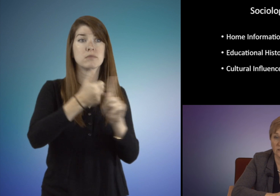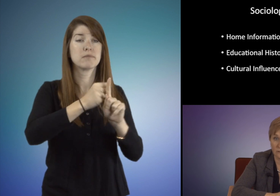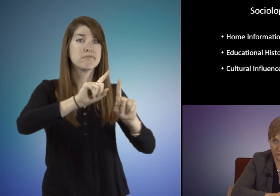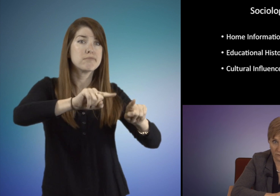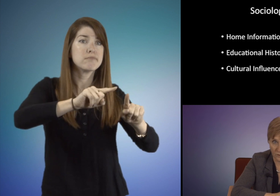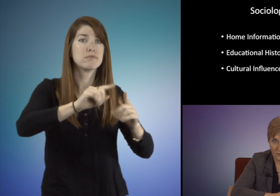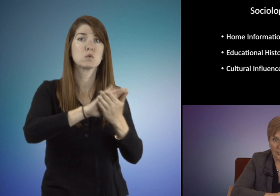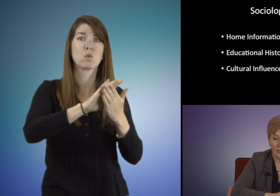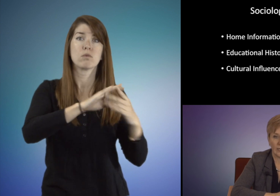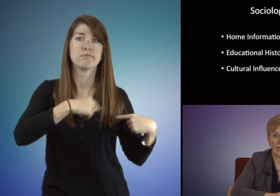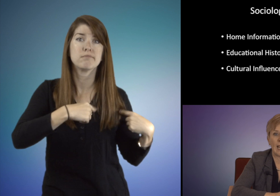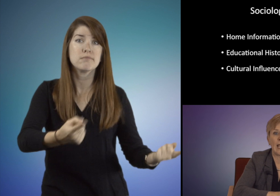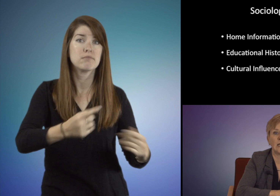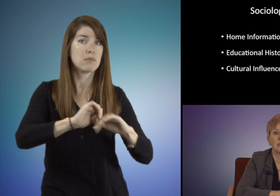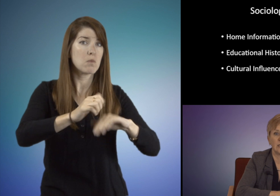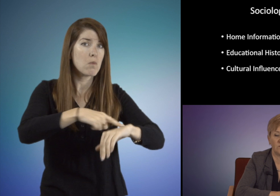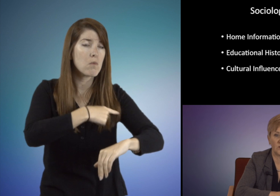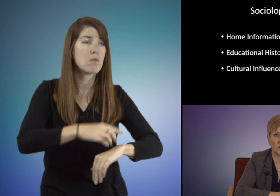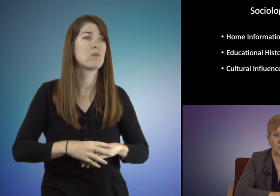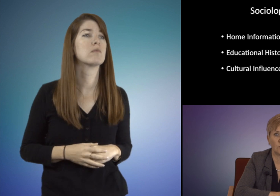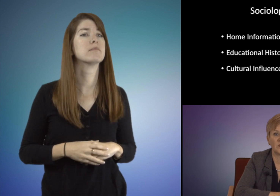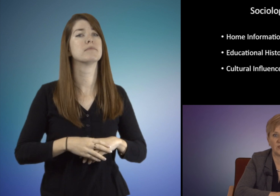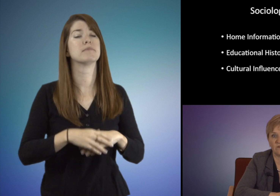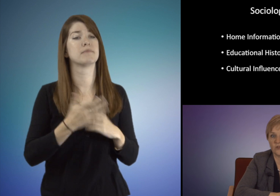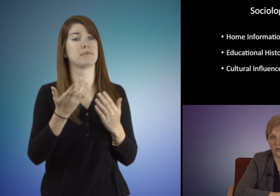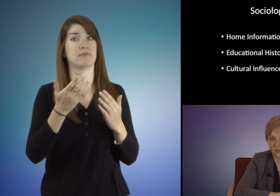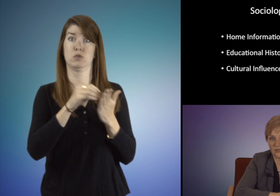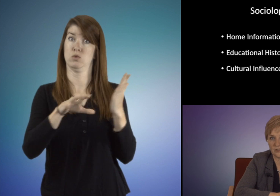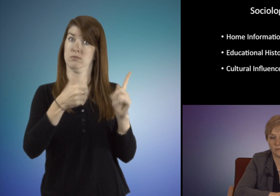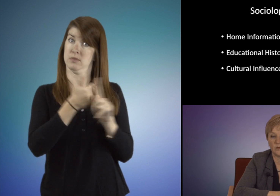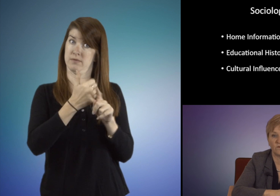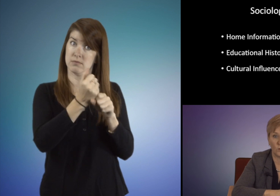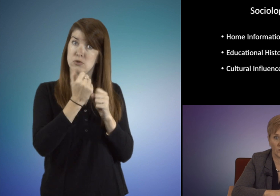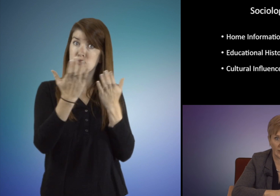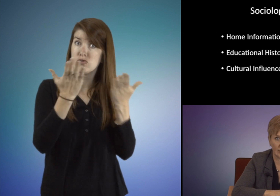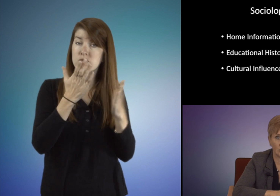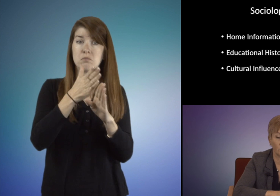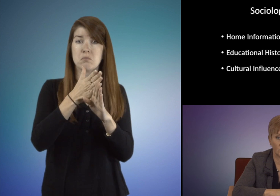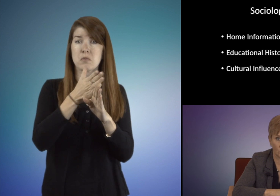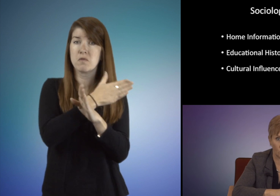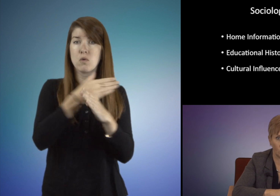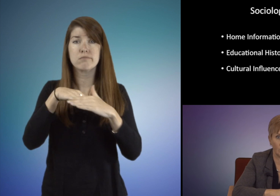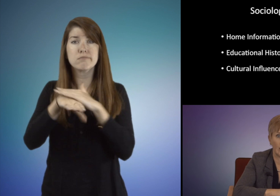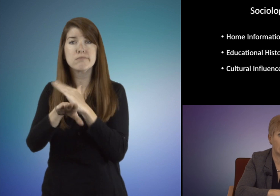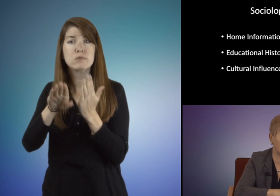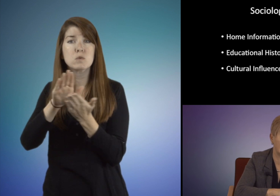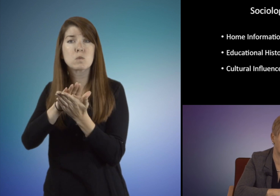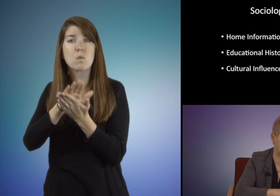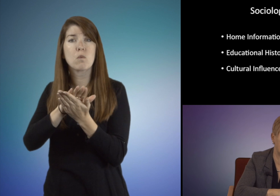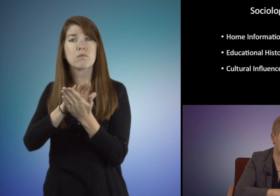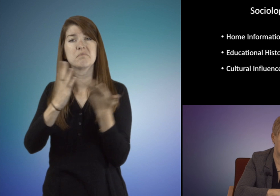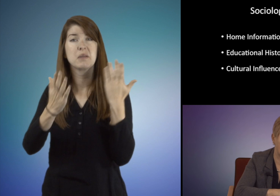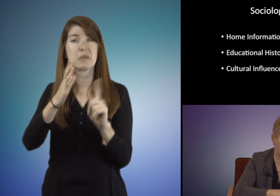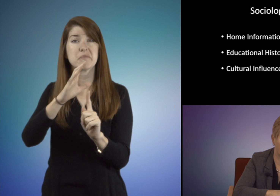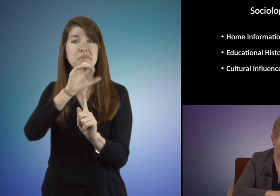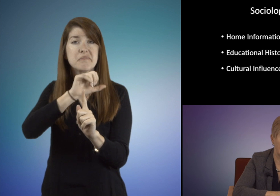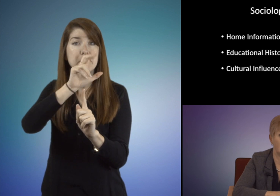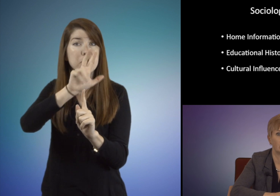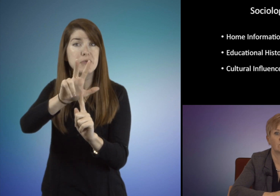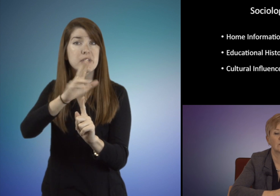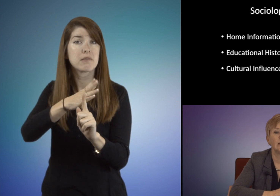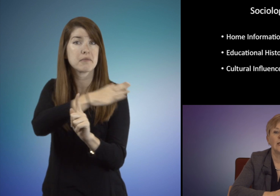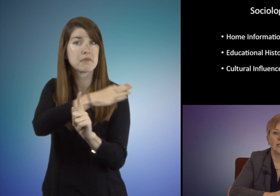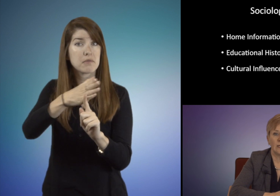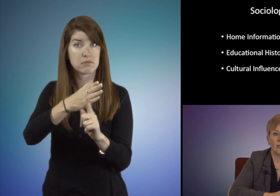been in school and if the student received services before they entered school, possibly at the age of